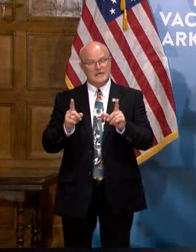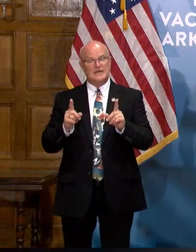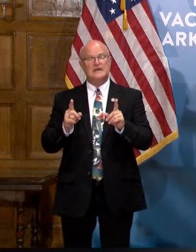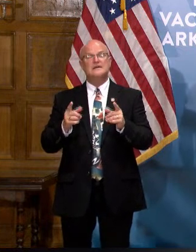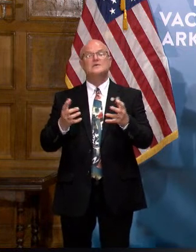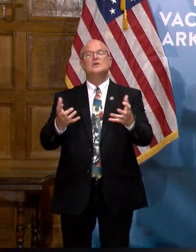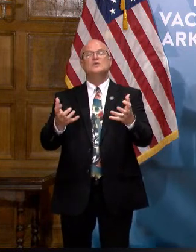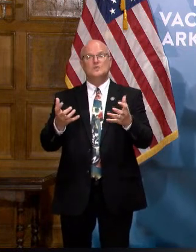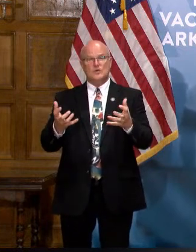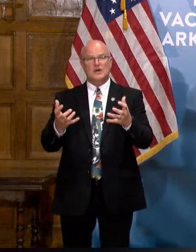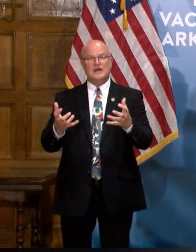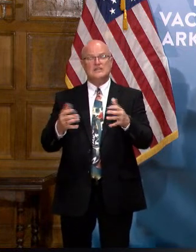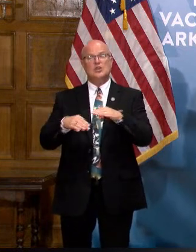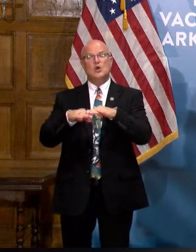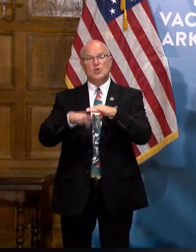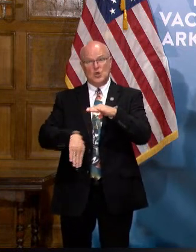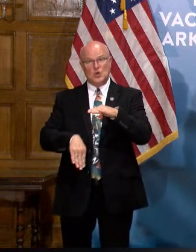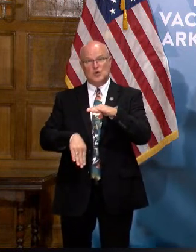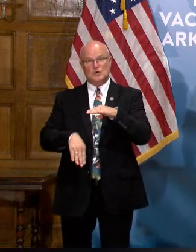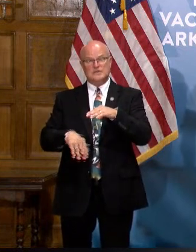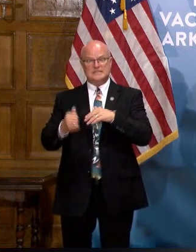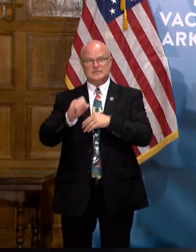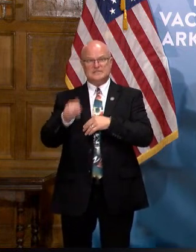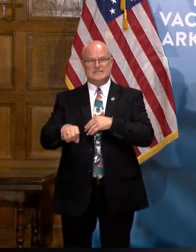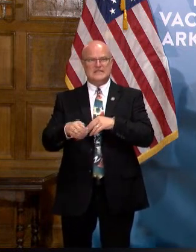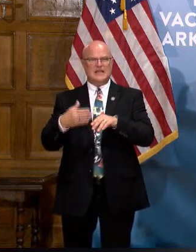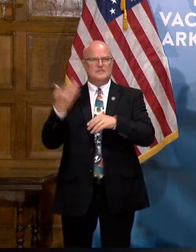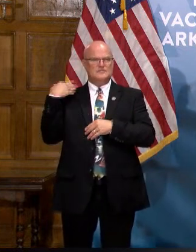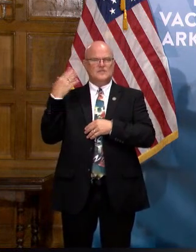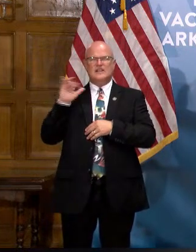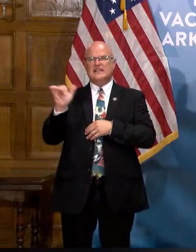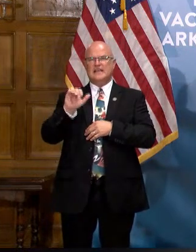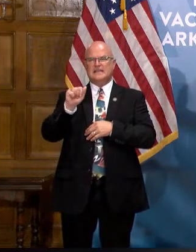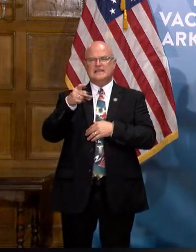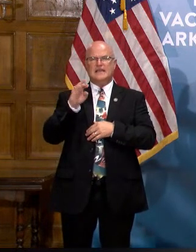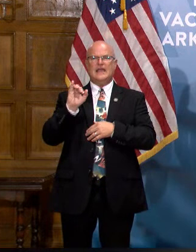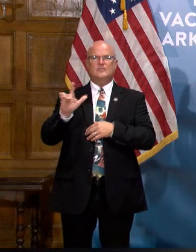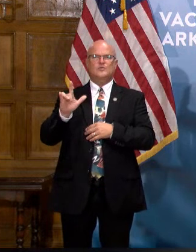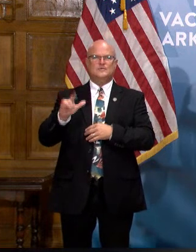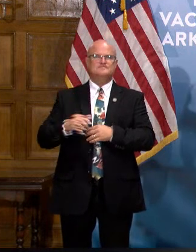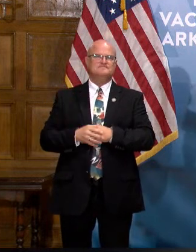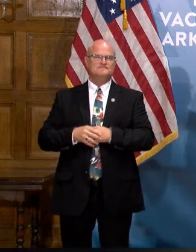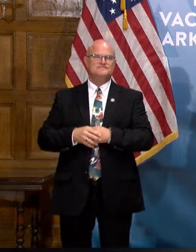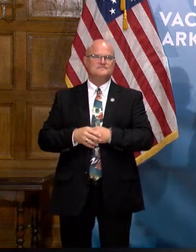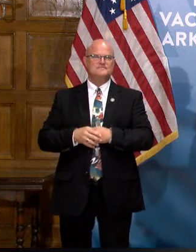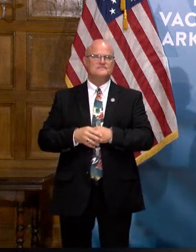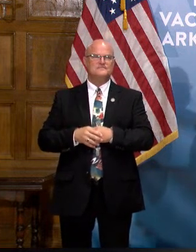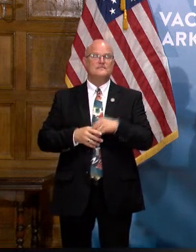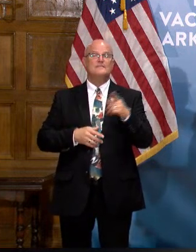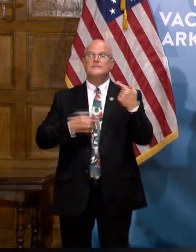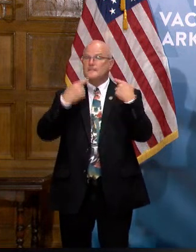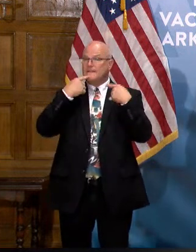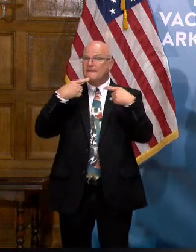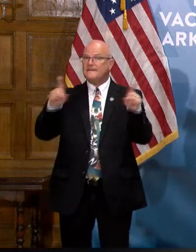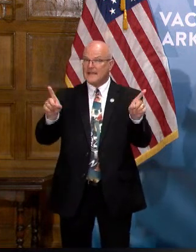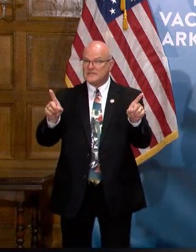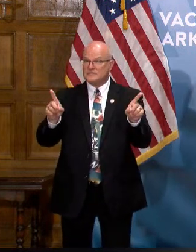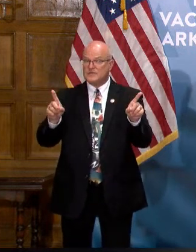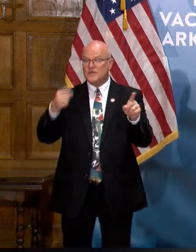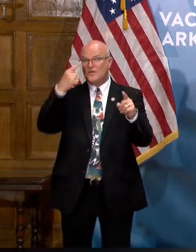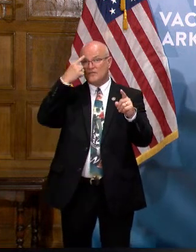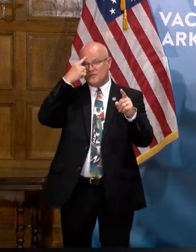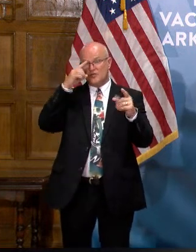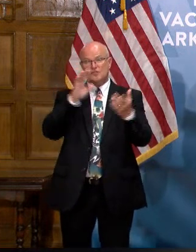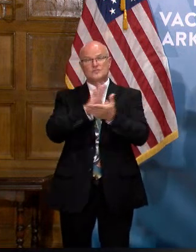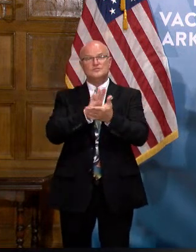we wanted to go lower again to where it was in the April time frame. Now, this is an announcement that we want to make